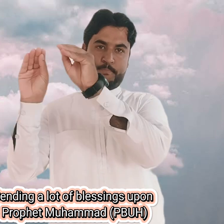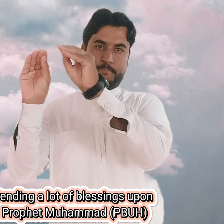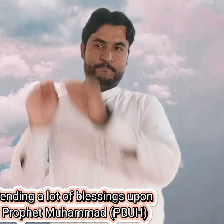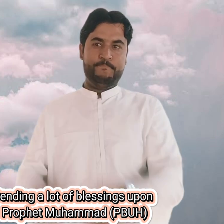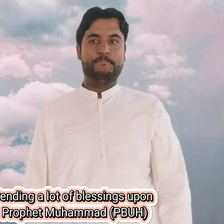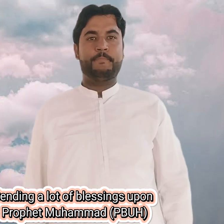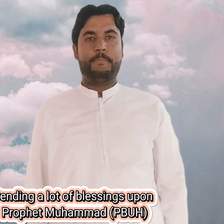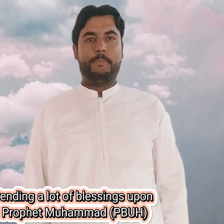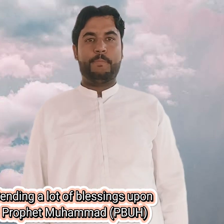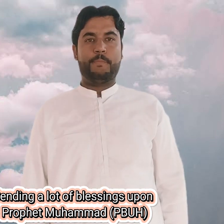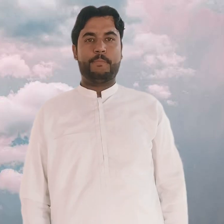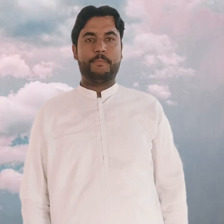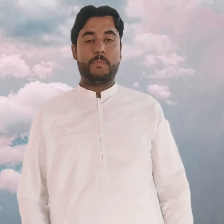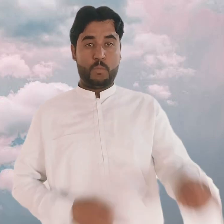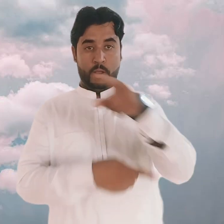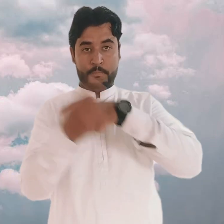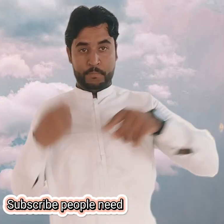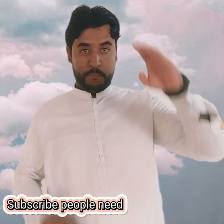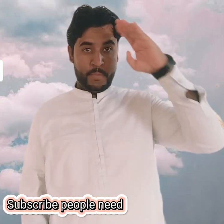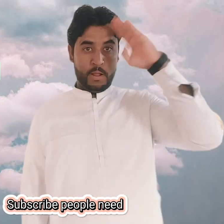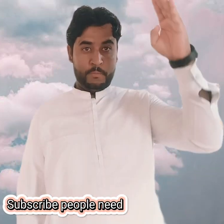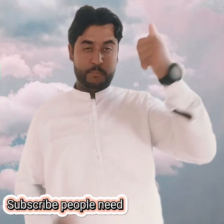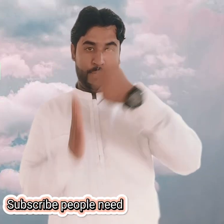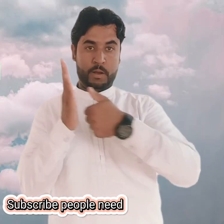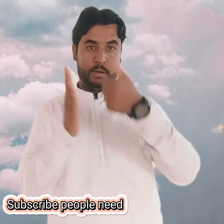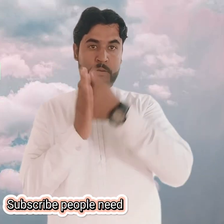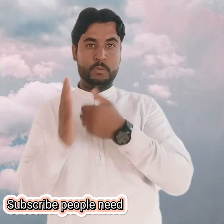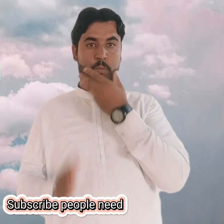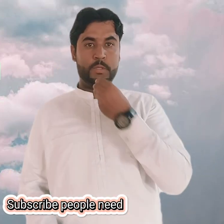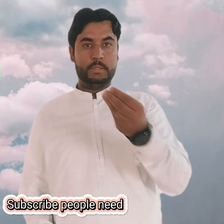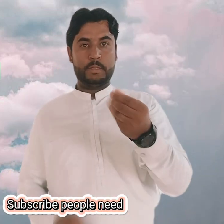sallallahu alaihi wasallam. Subscribe, people need.